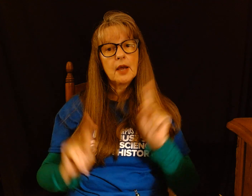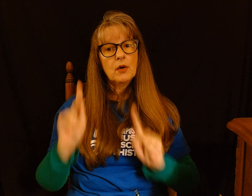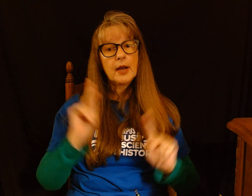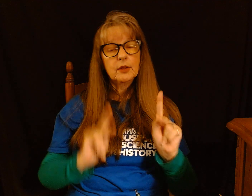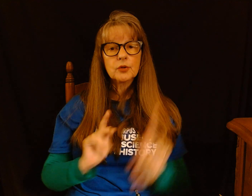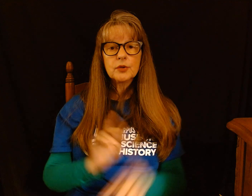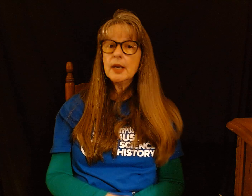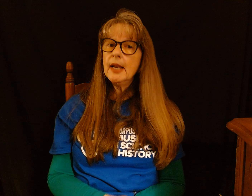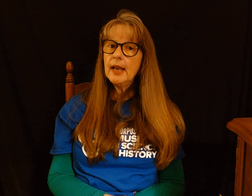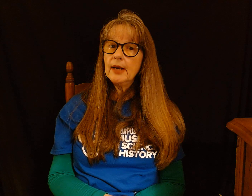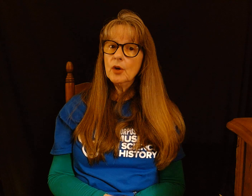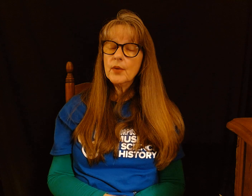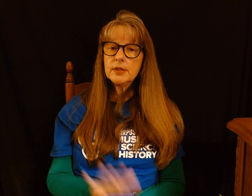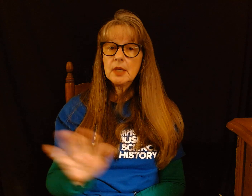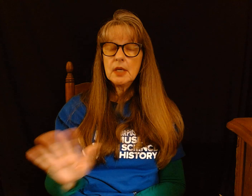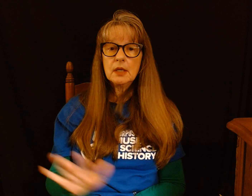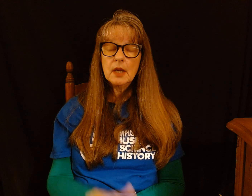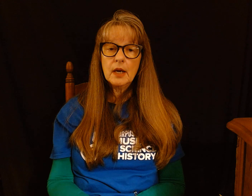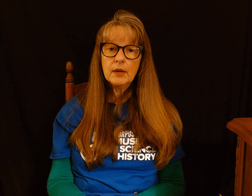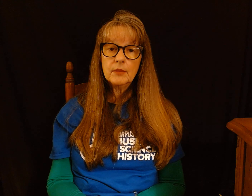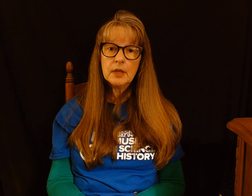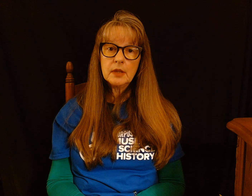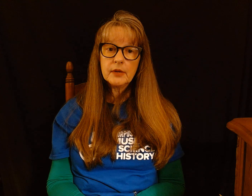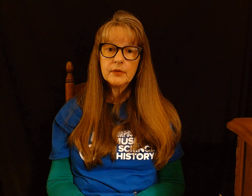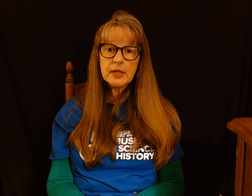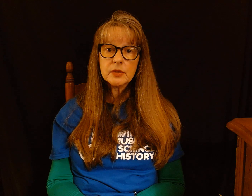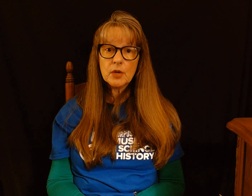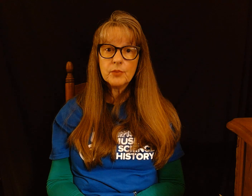I learned it, and I know that's in a lot of the ASL books.